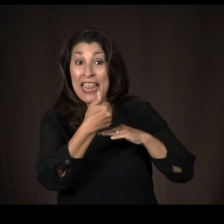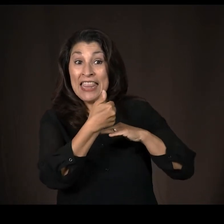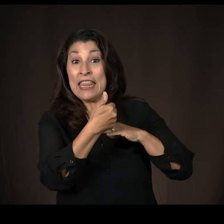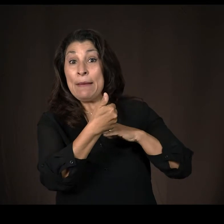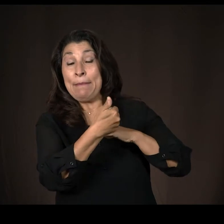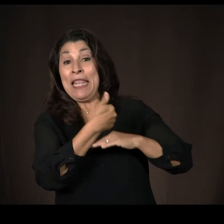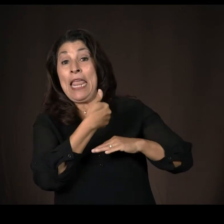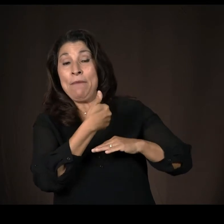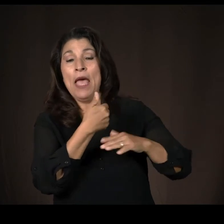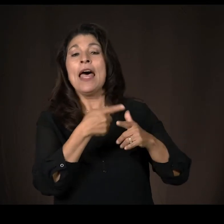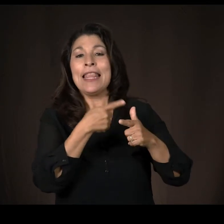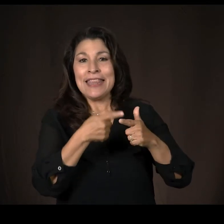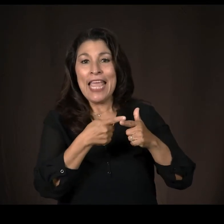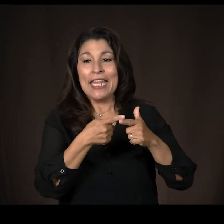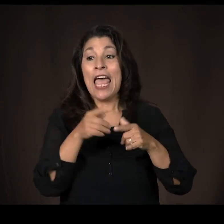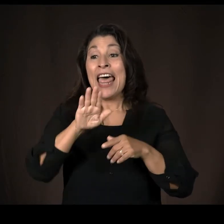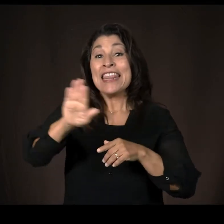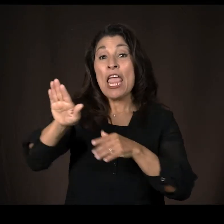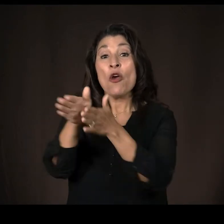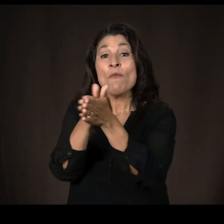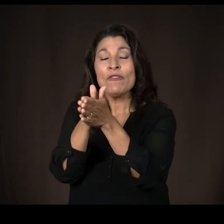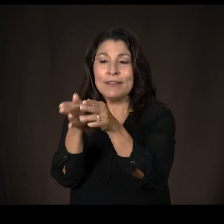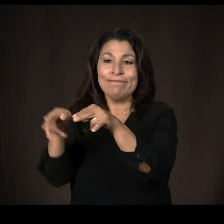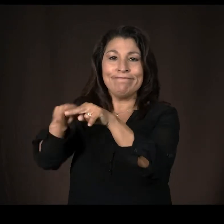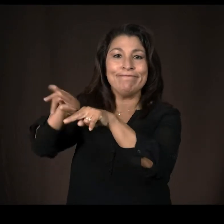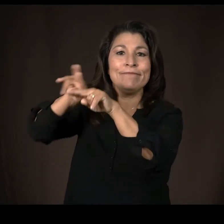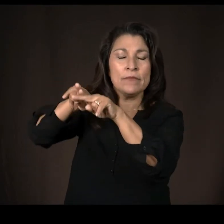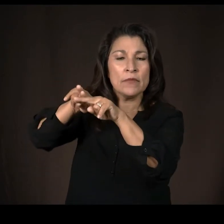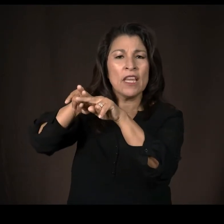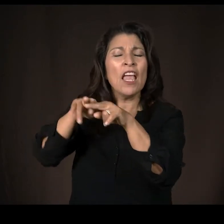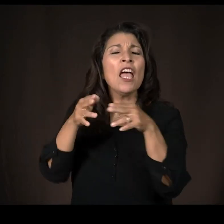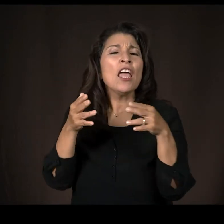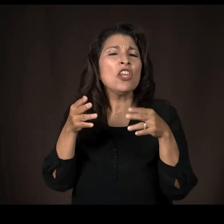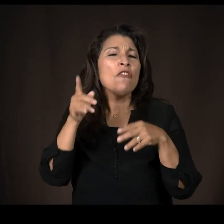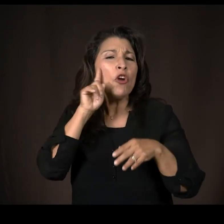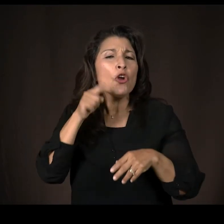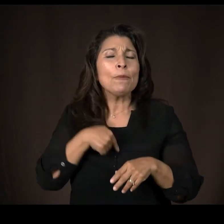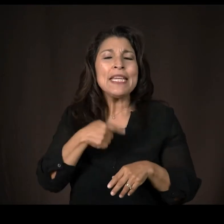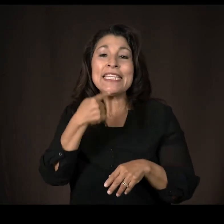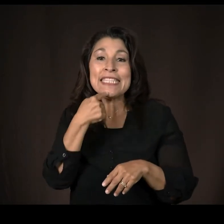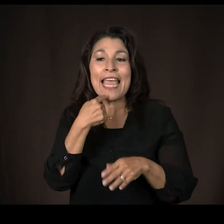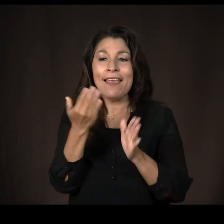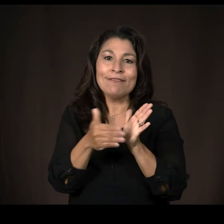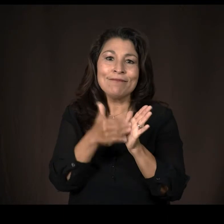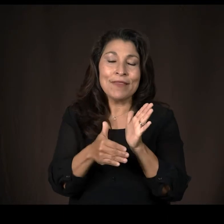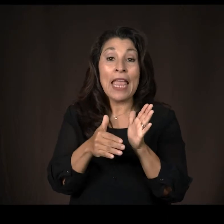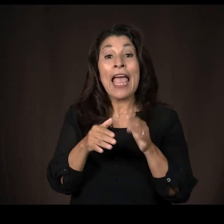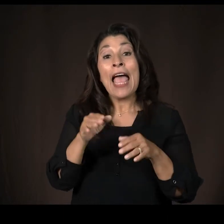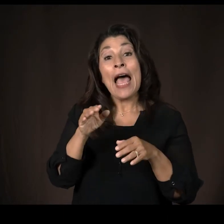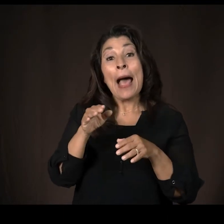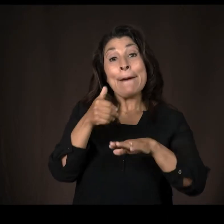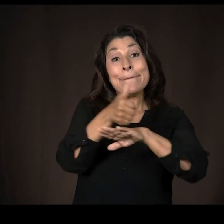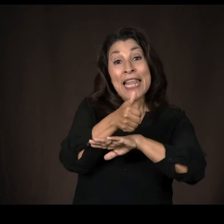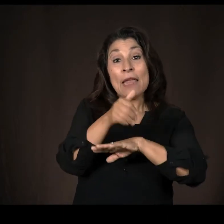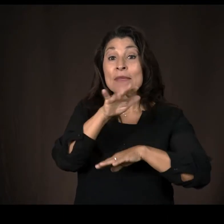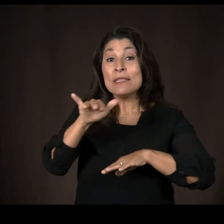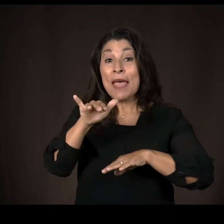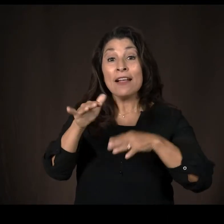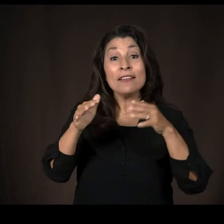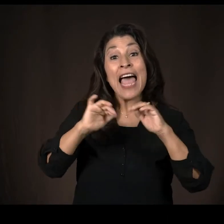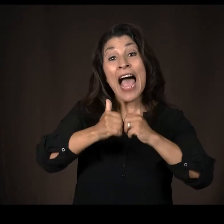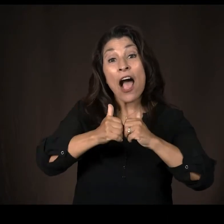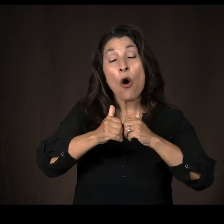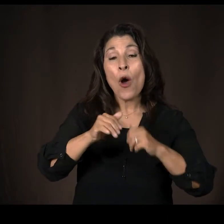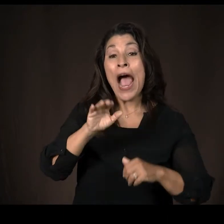motivation. Now, you've heard me say this so many times. You spell blame, be lame. Anytime